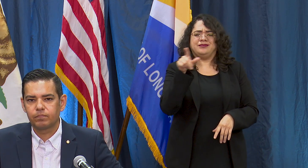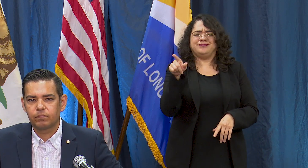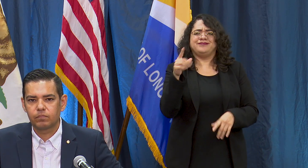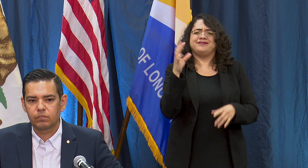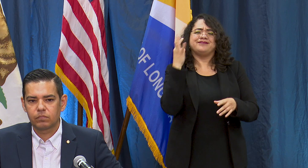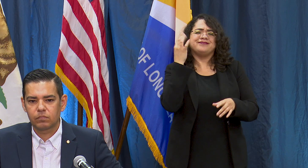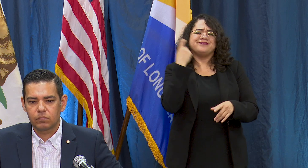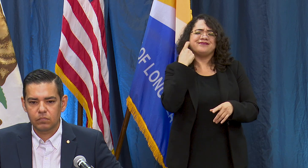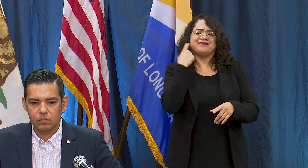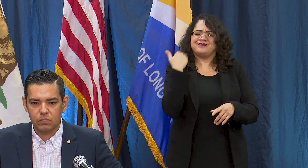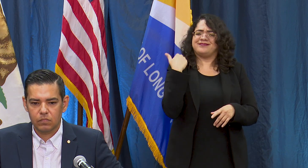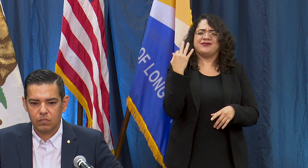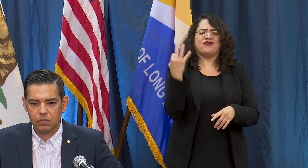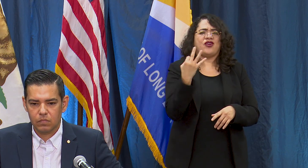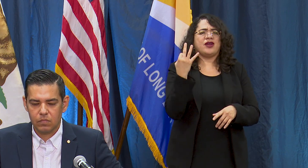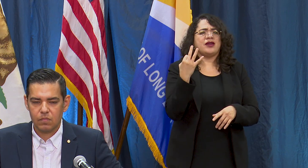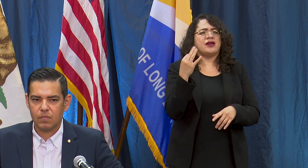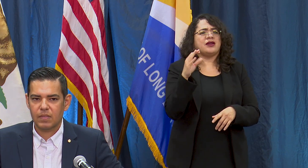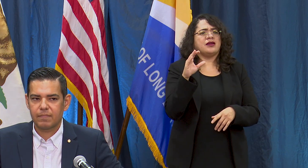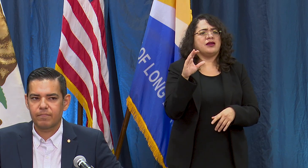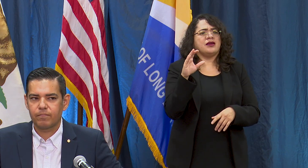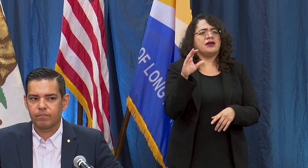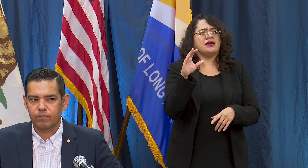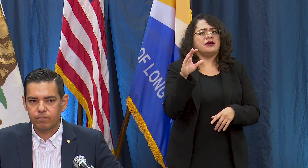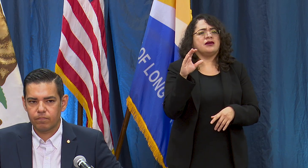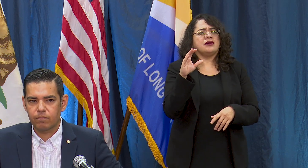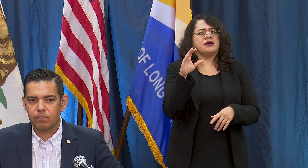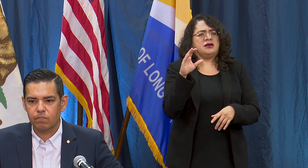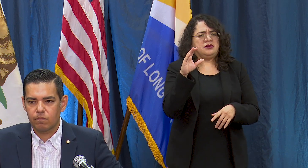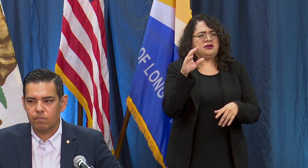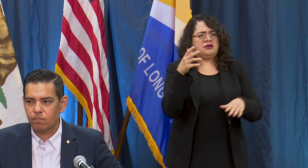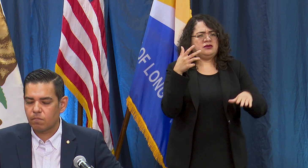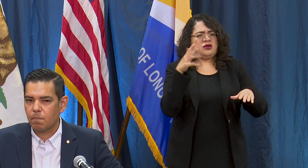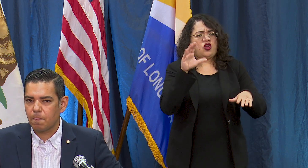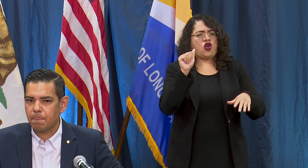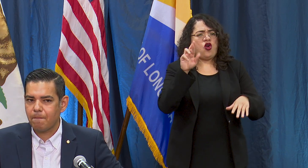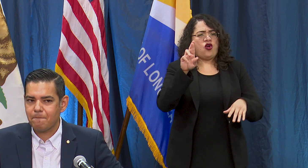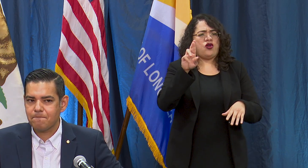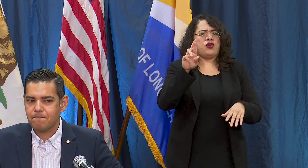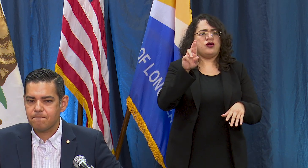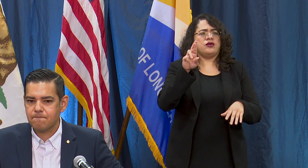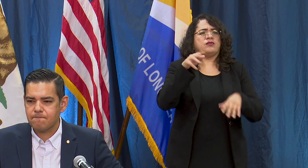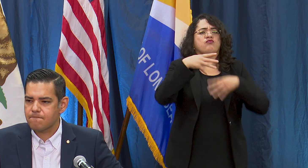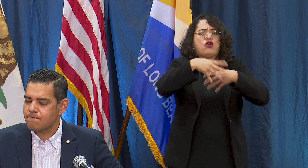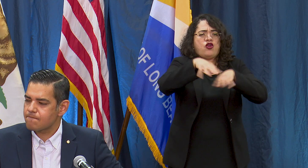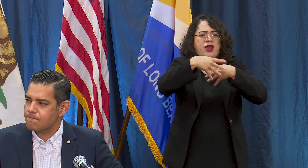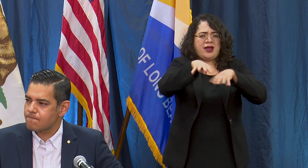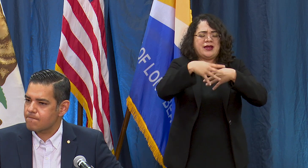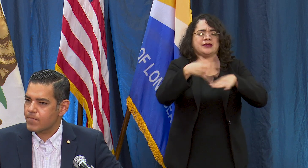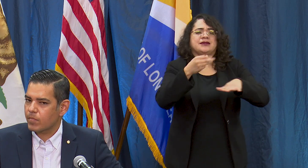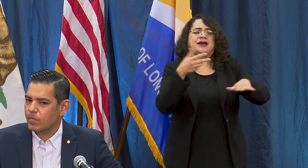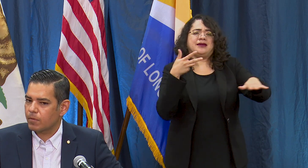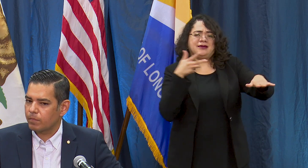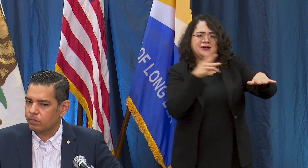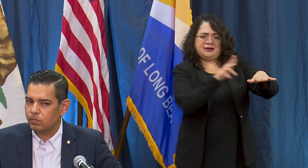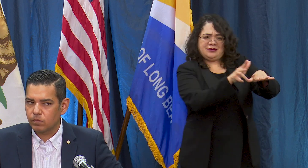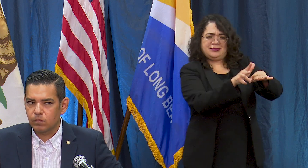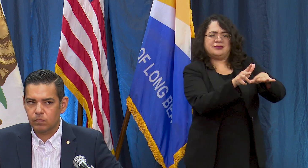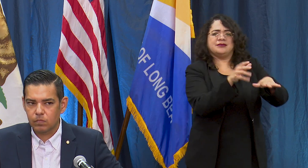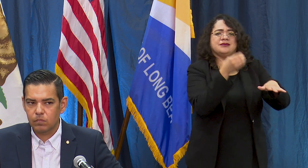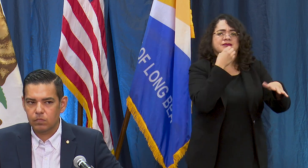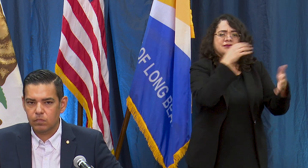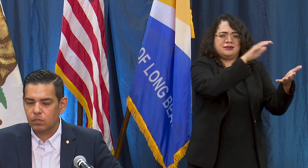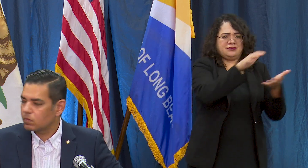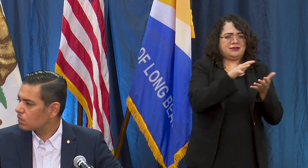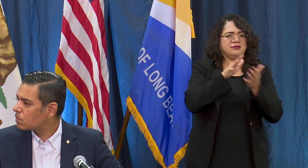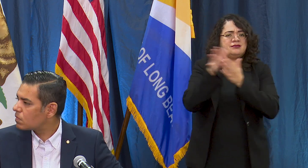regarding car parades and drive-up dining service. I was wondering if you had made any decisions about either of those two, or